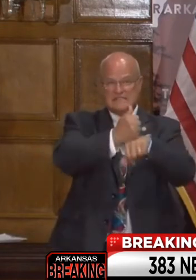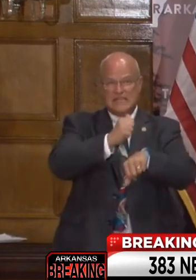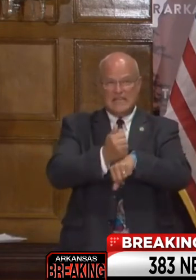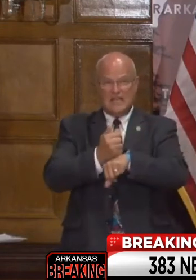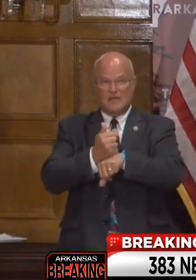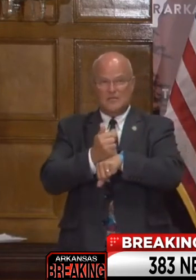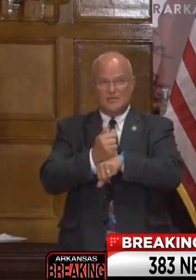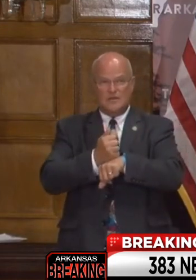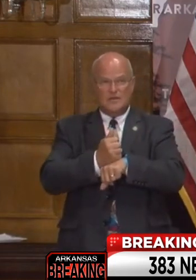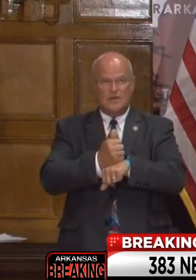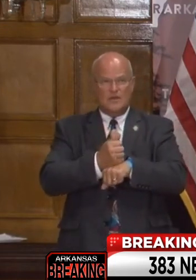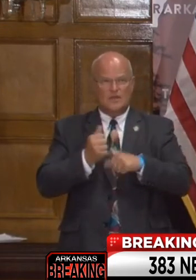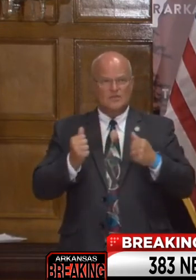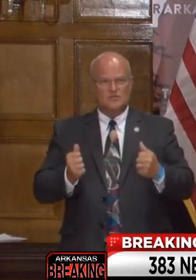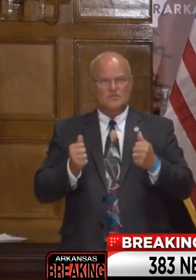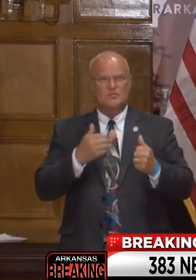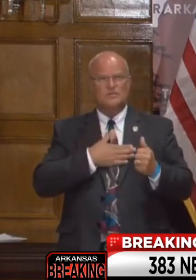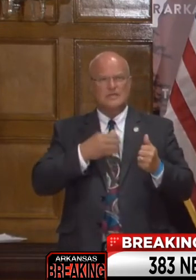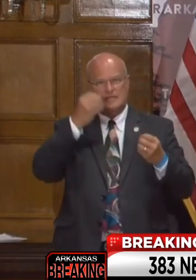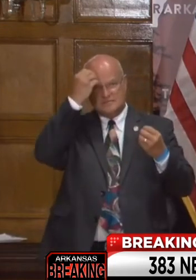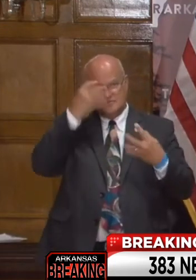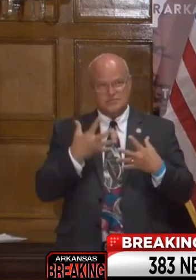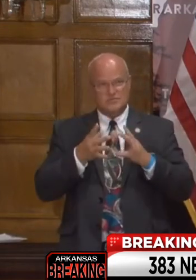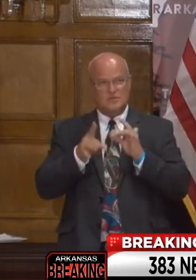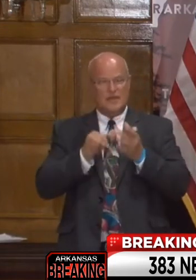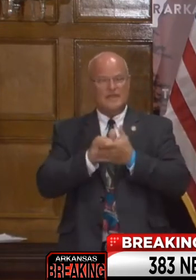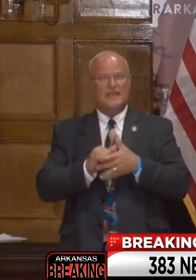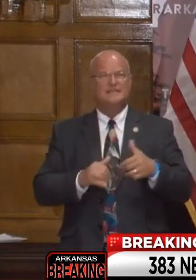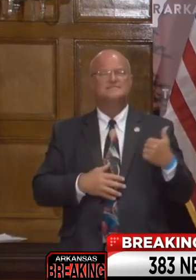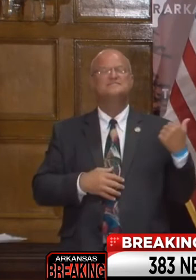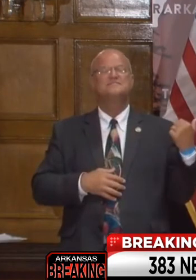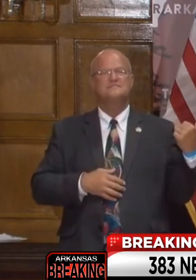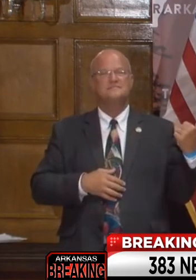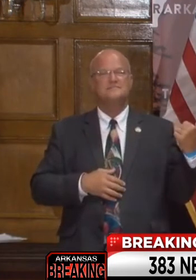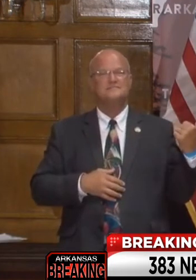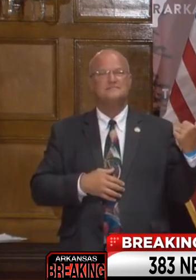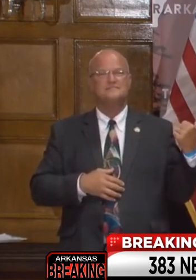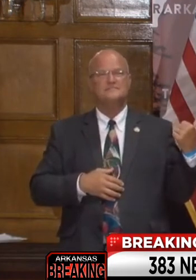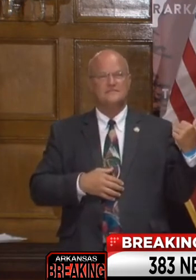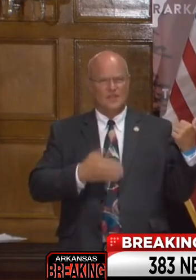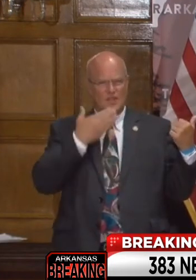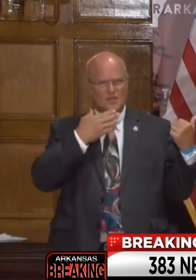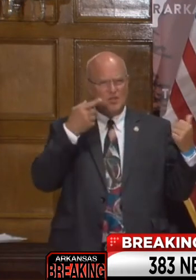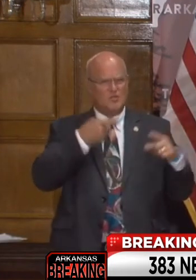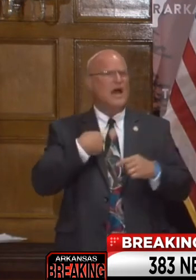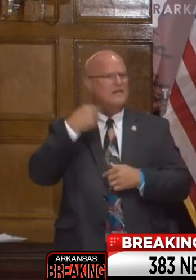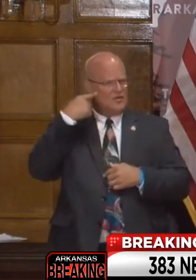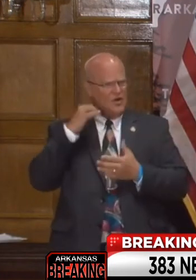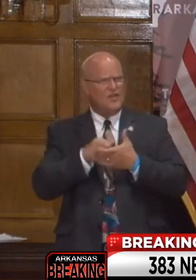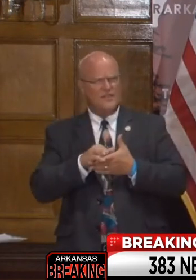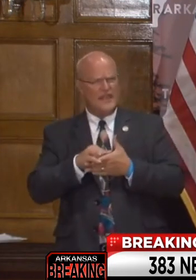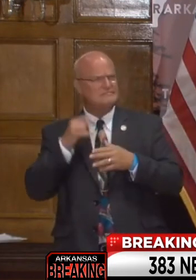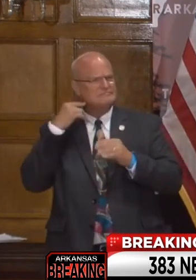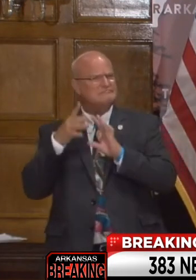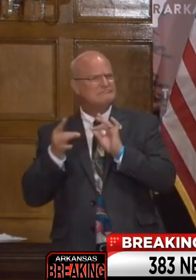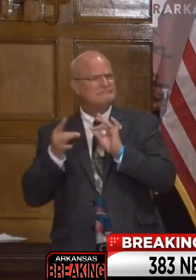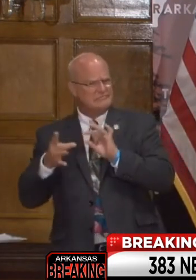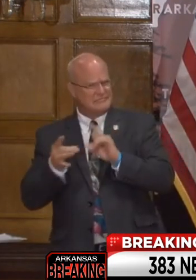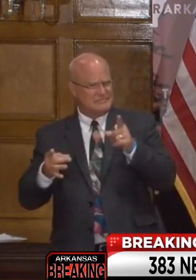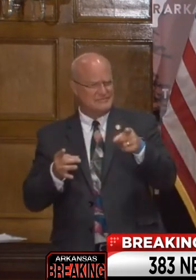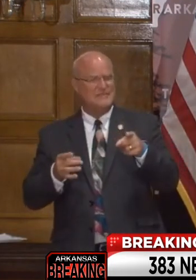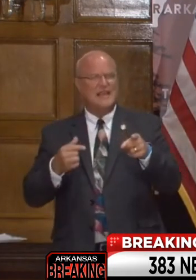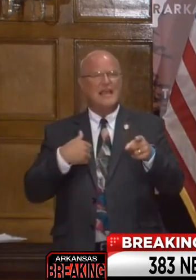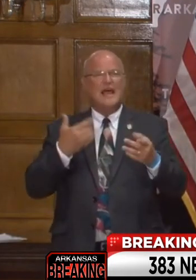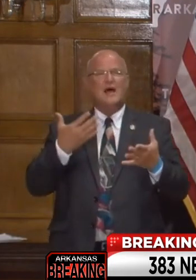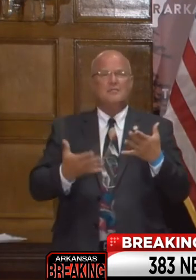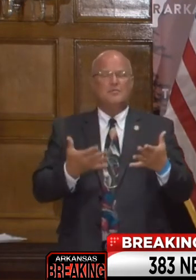up. If you and Dr. Romero could just maybe both comment on that. That's a good point. I've heard that observation, and